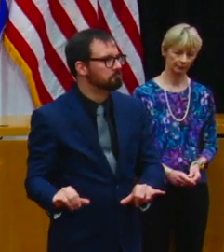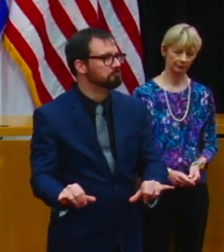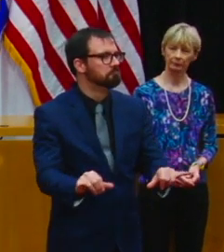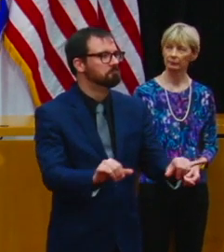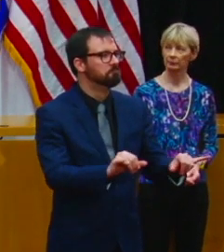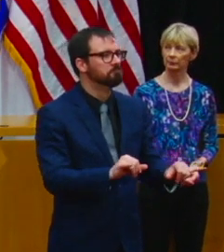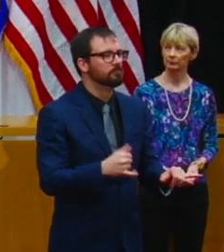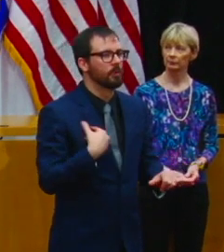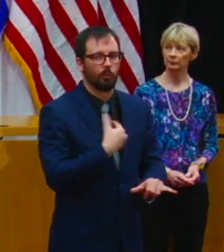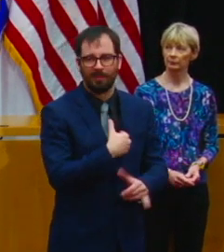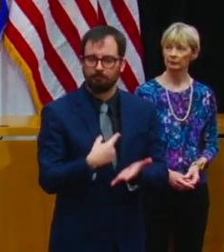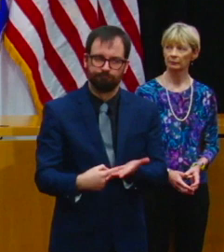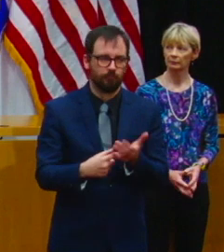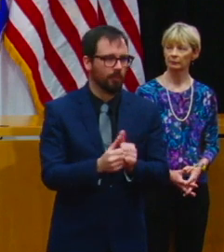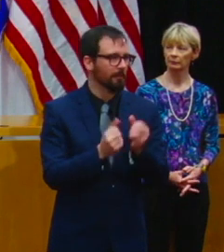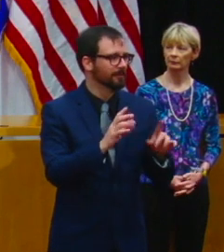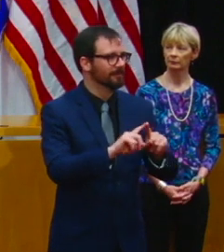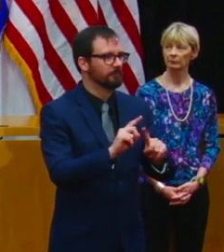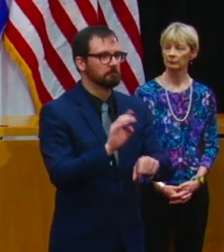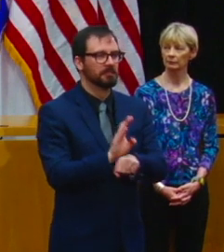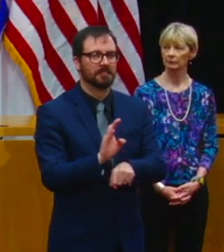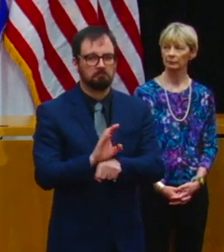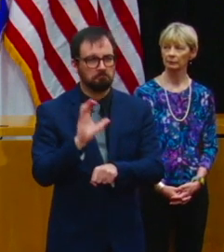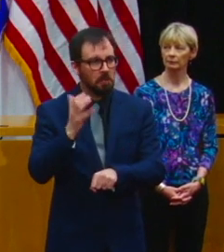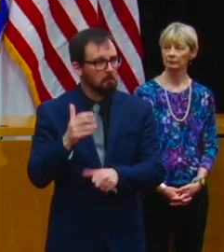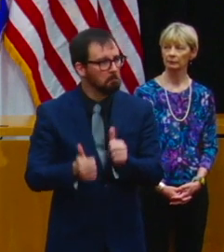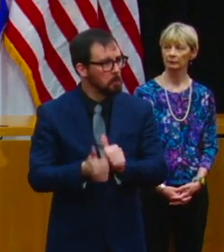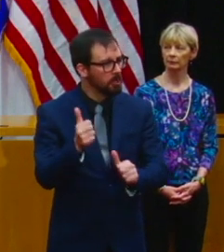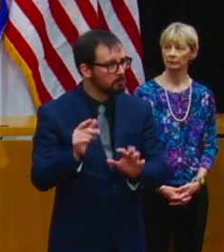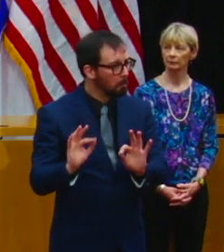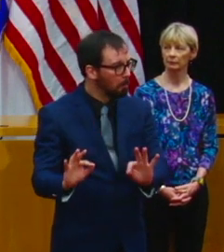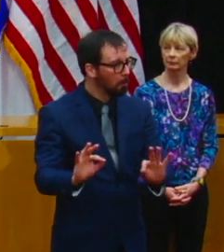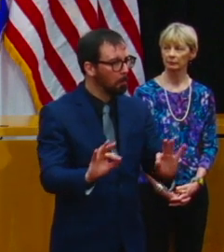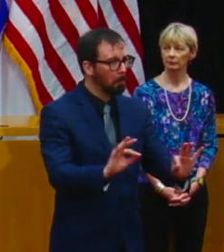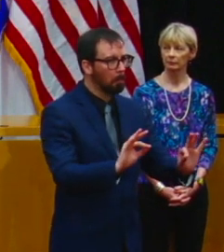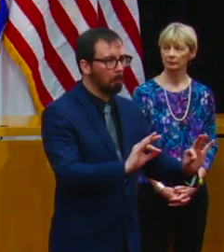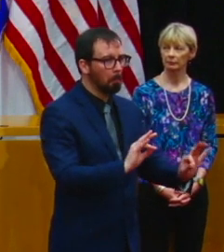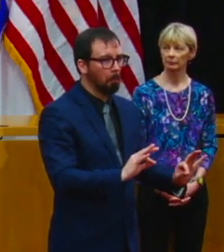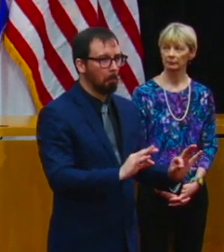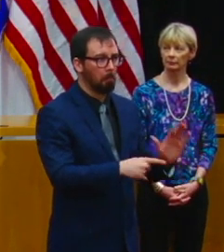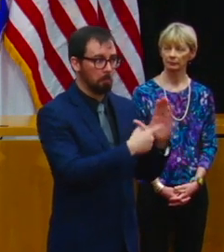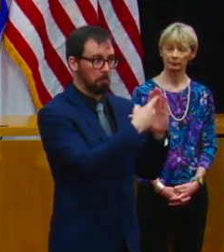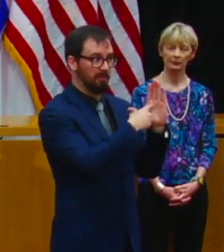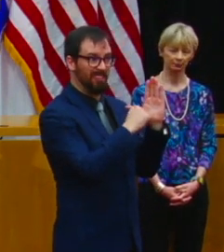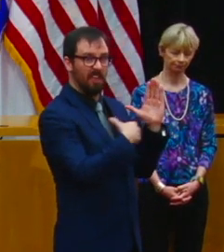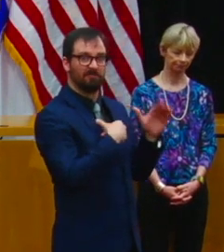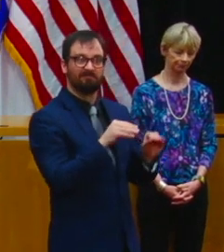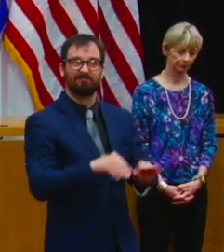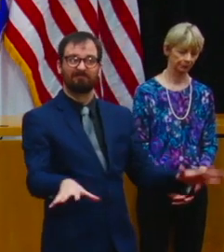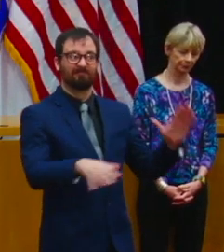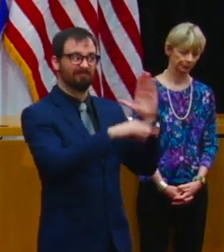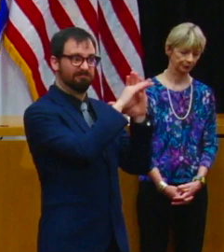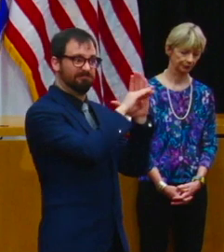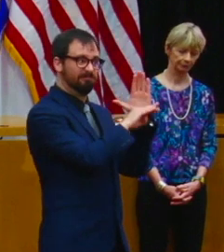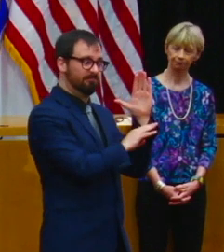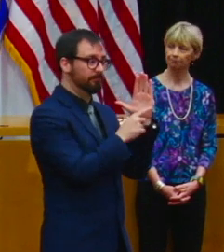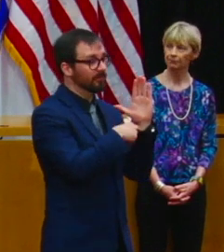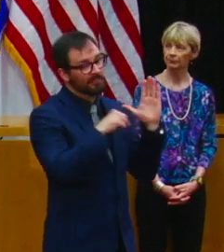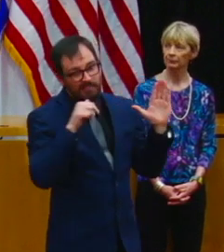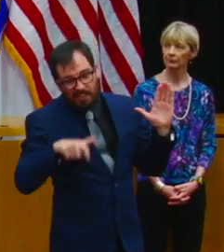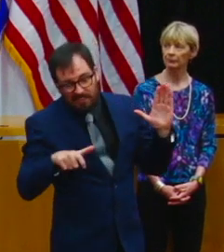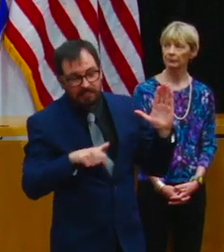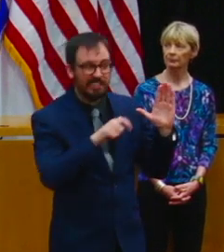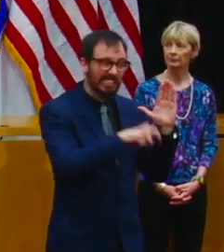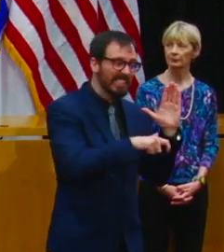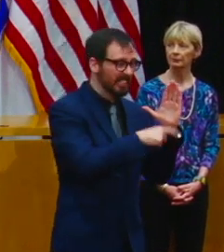that people feel pretty good about the clarity and the quality and the turnaround on the guidance that they're getting from us. But remember,